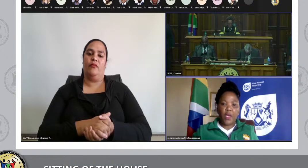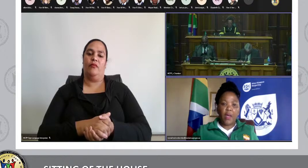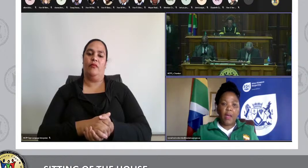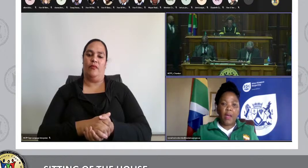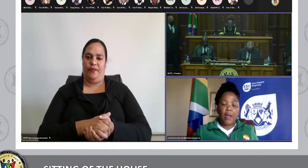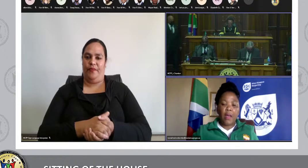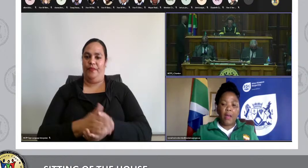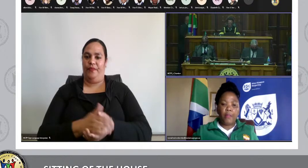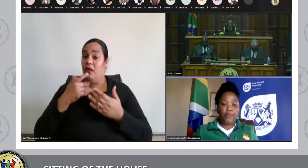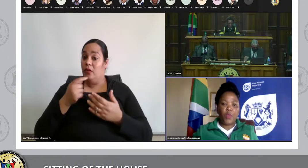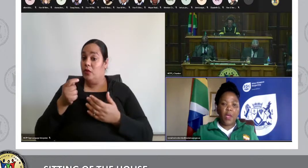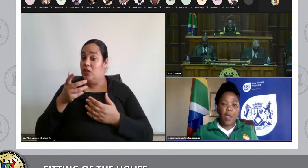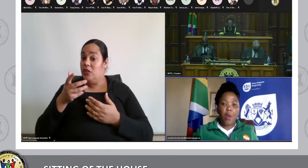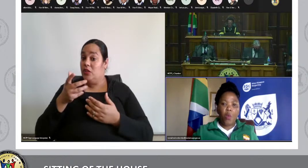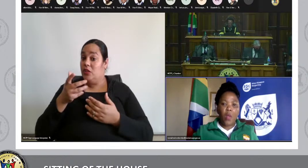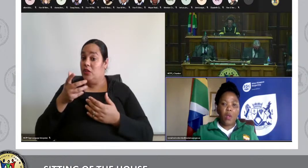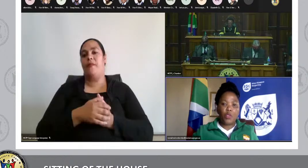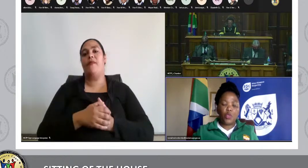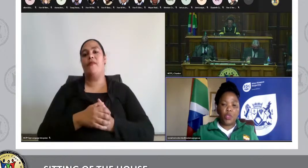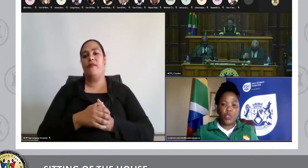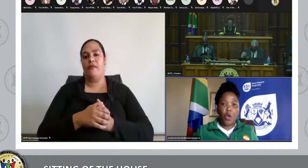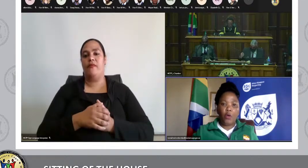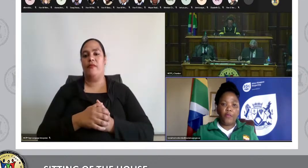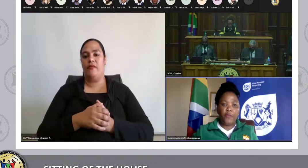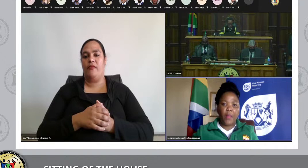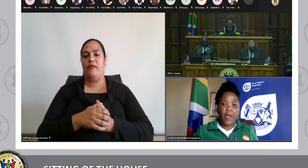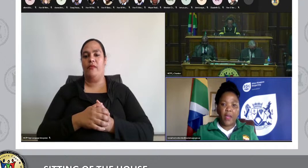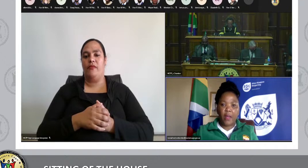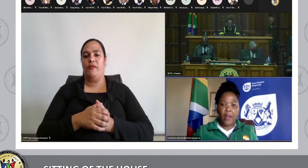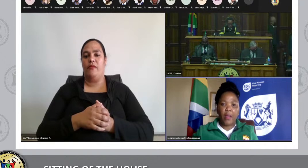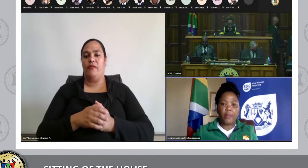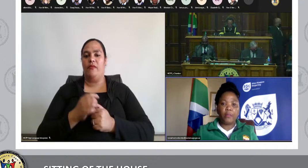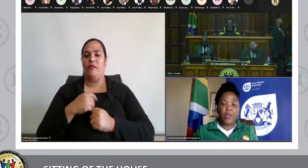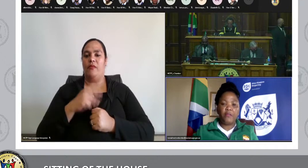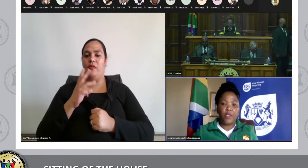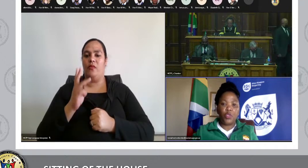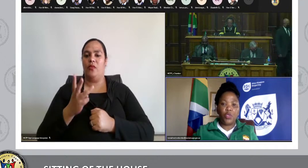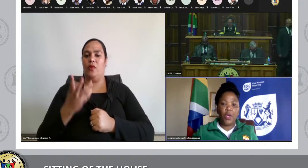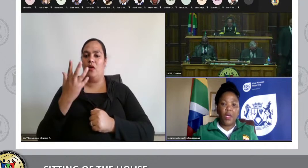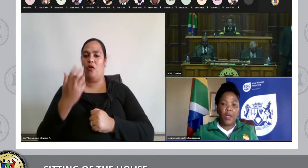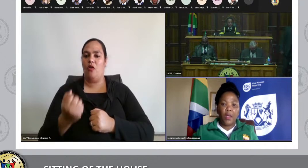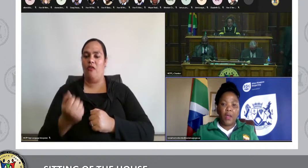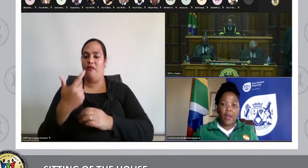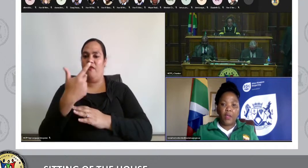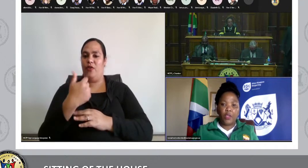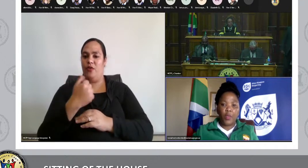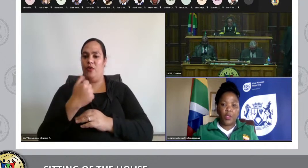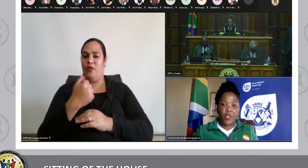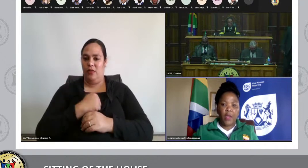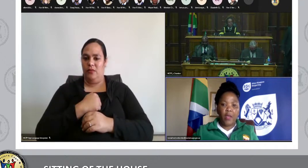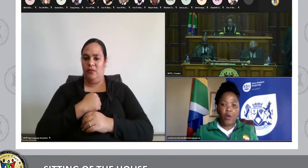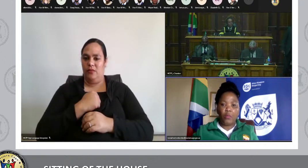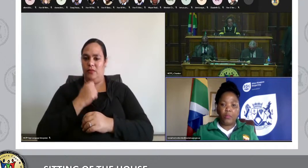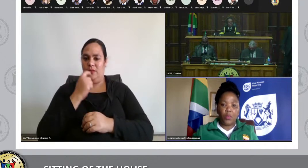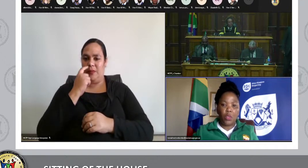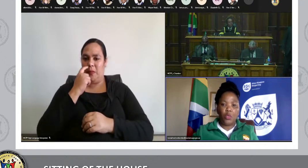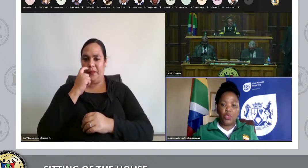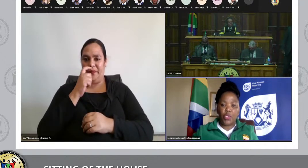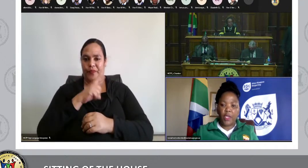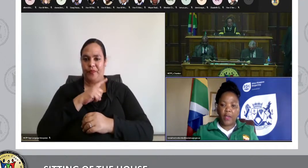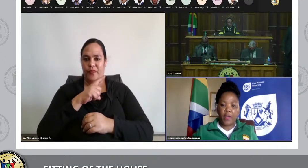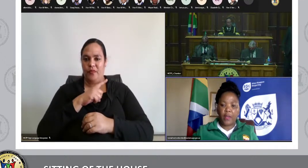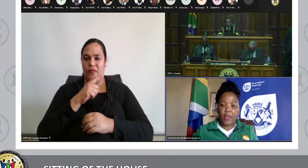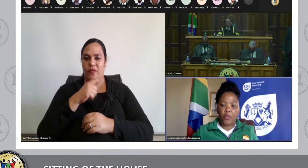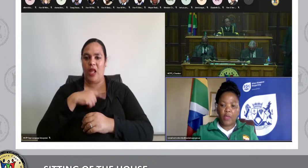Thank you, Speaker. I will switch off my my video because I am on